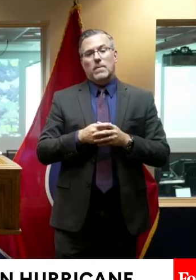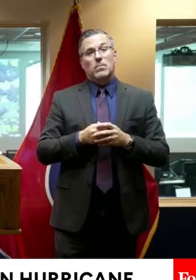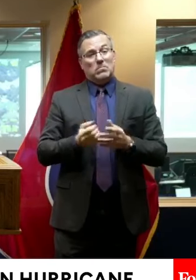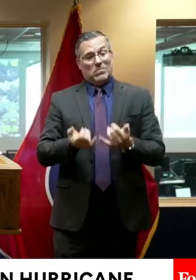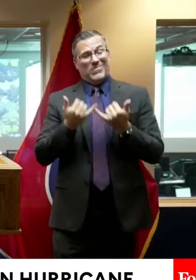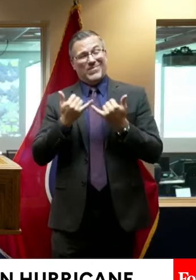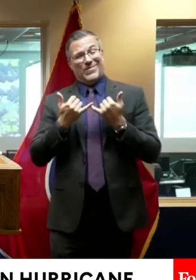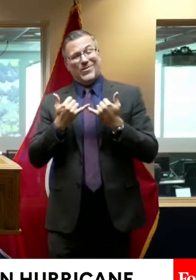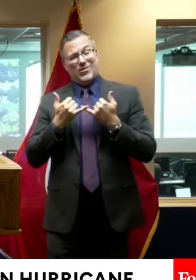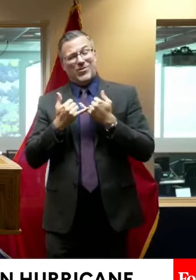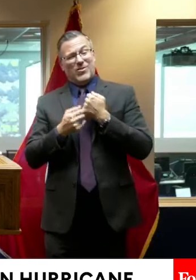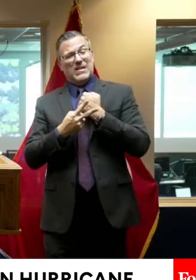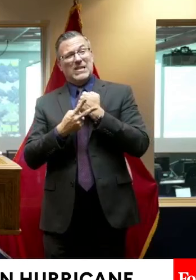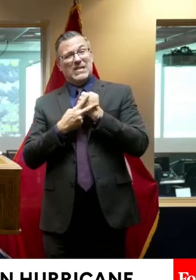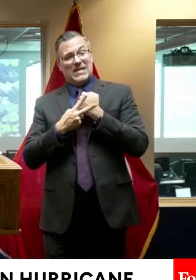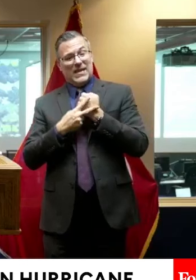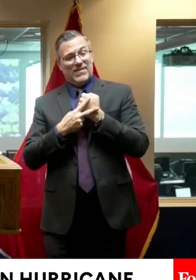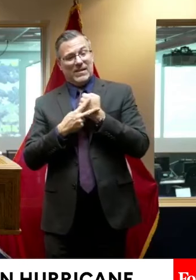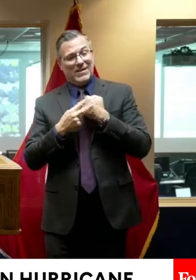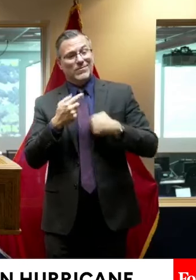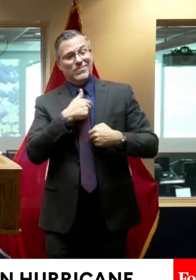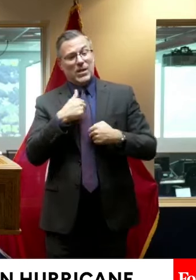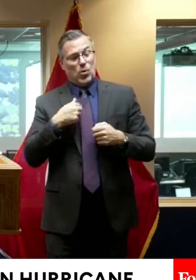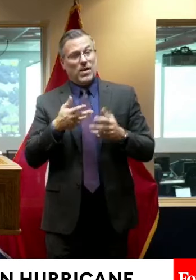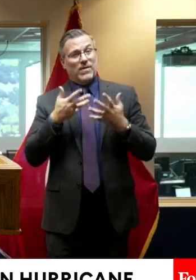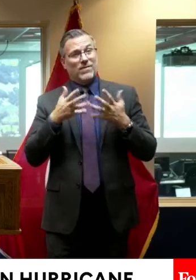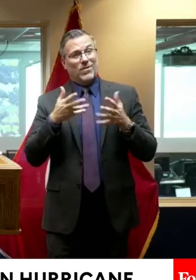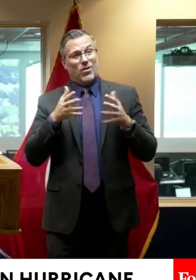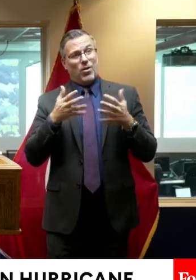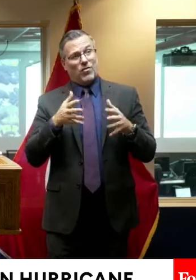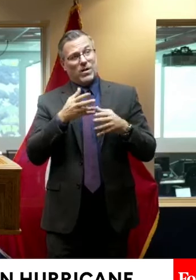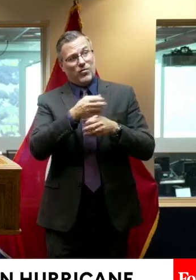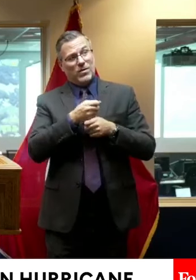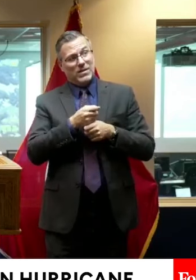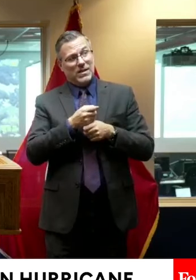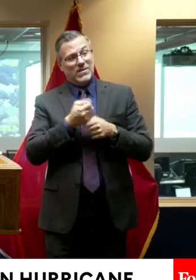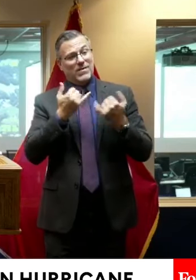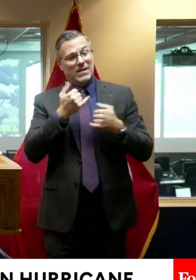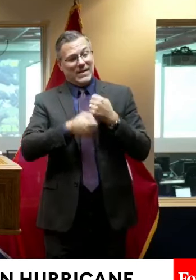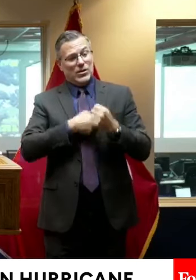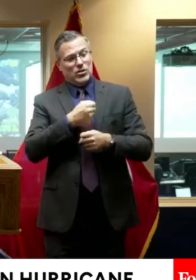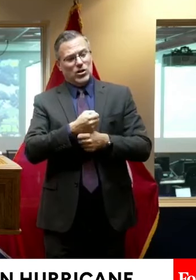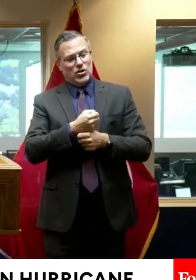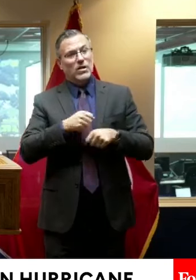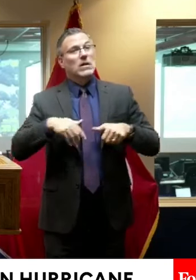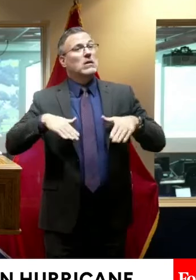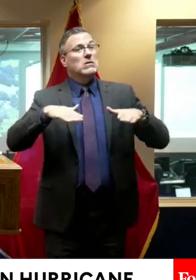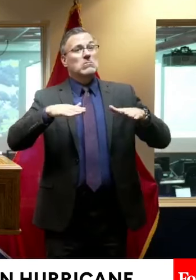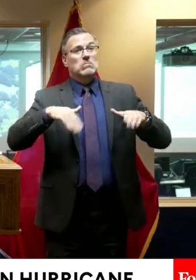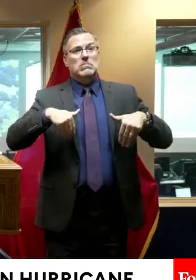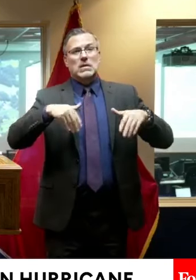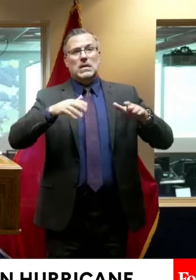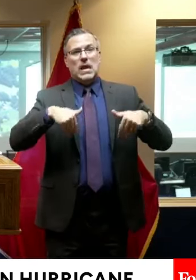savings that we anticipate or that we actually have received for the current year have not been allocated.